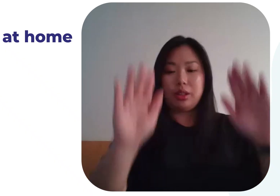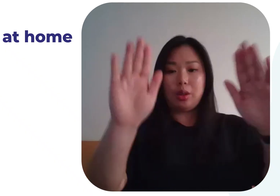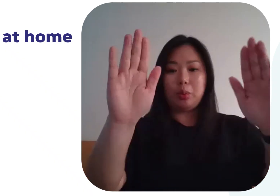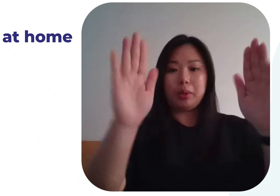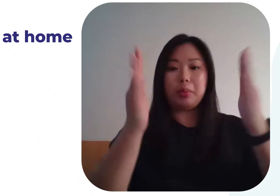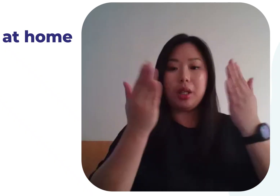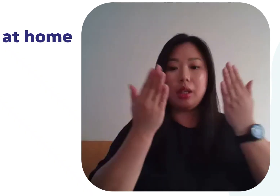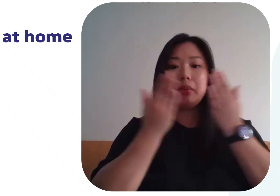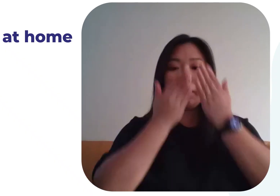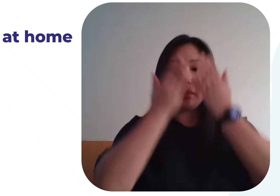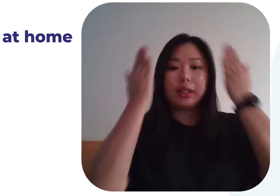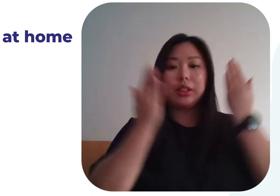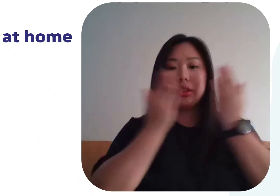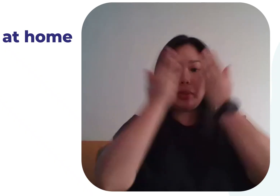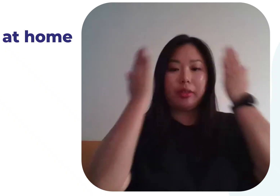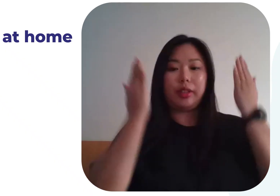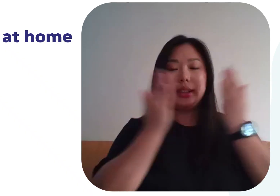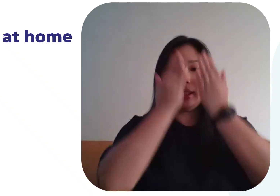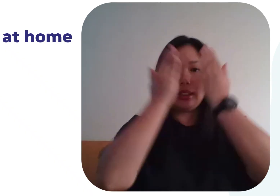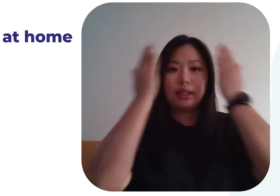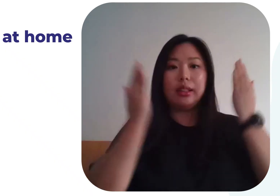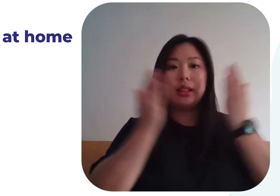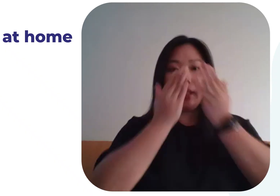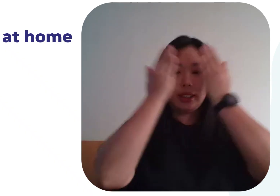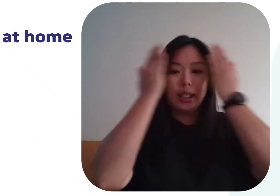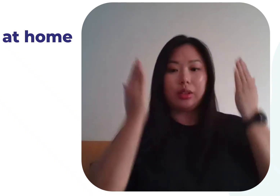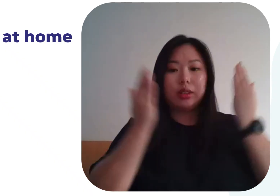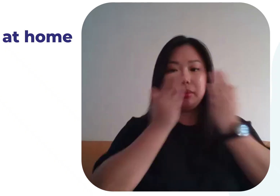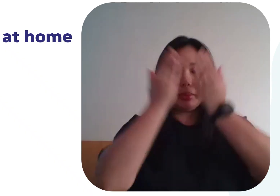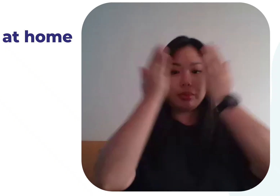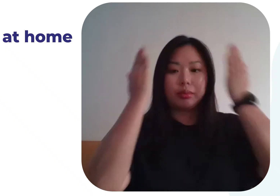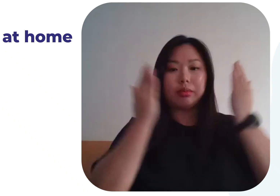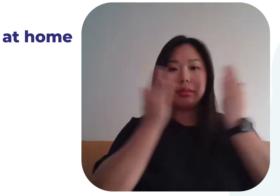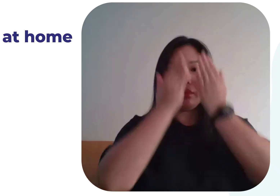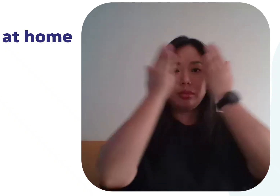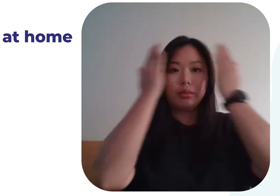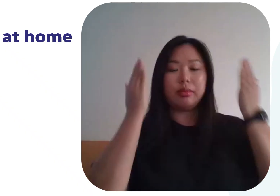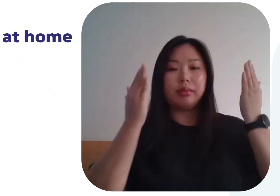Towel, open palm and scrub your face. Towel.